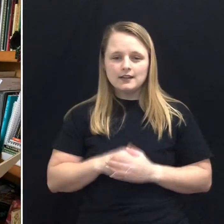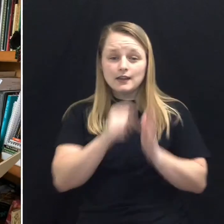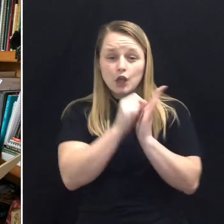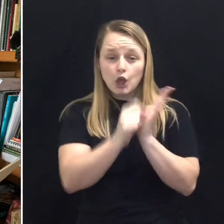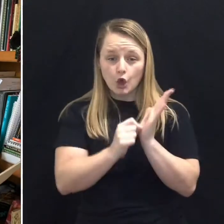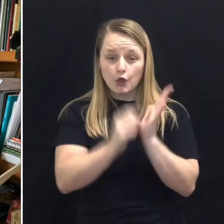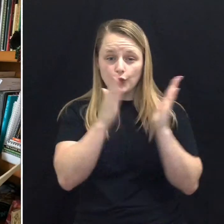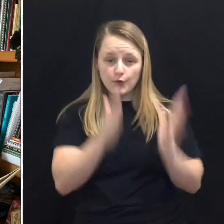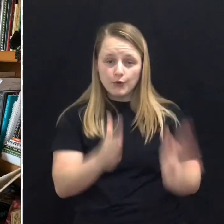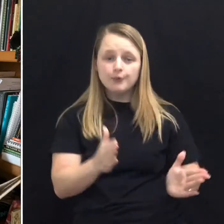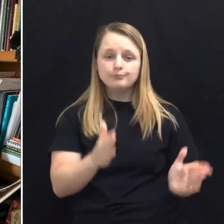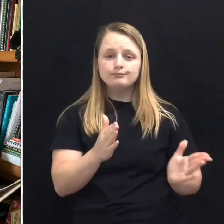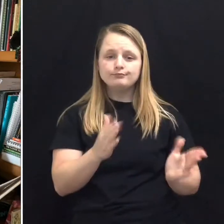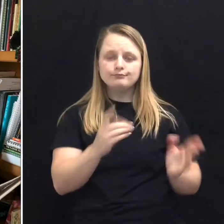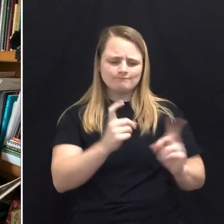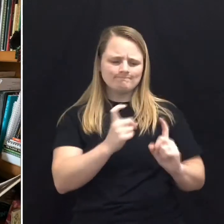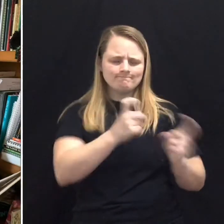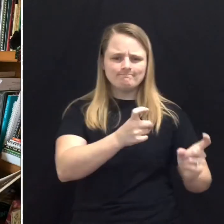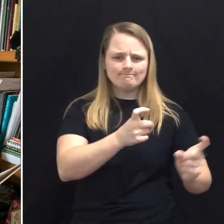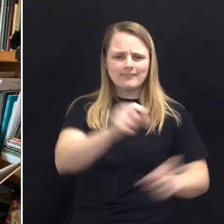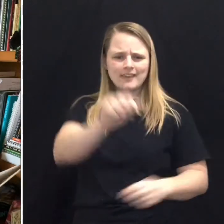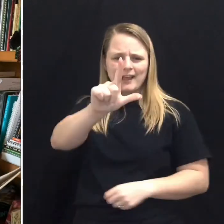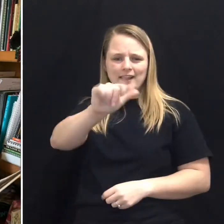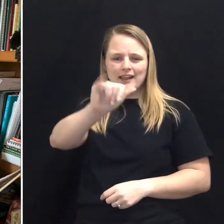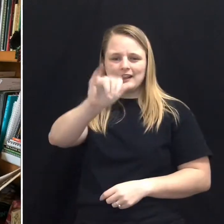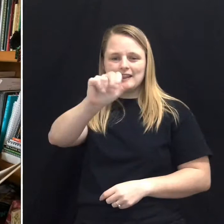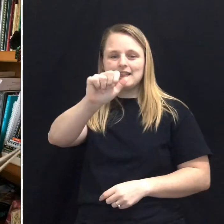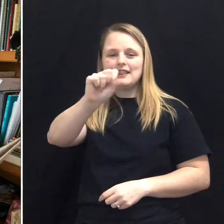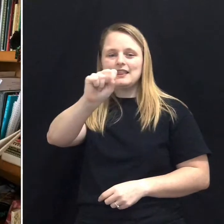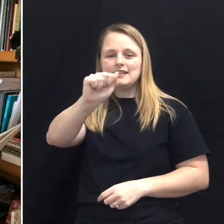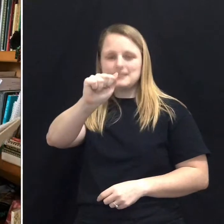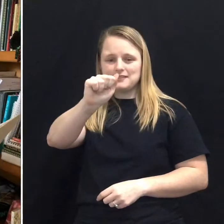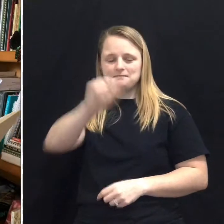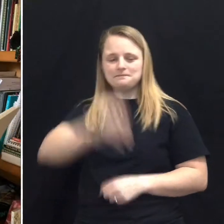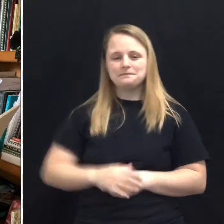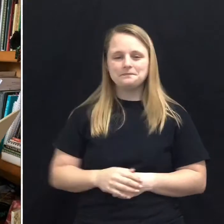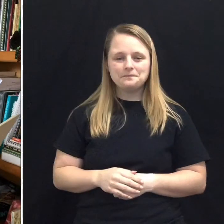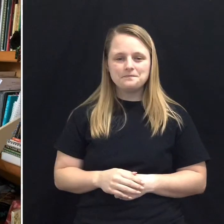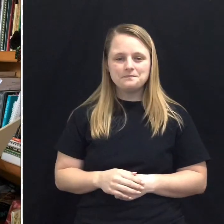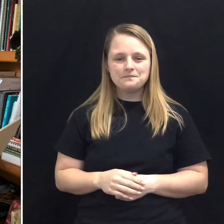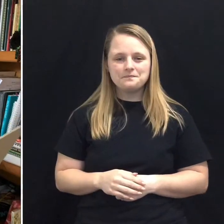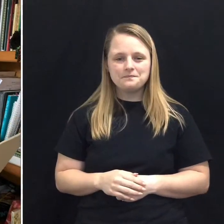Chris van Allsburg dedicates this book to Lisa.